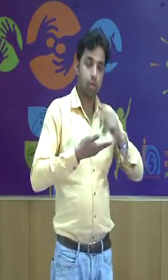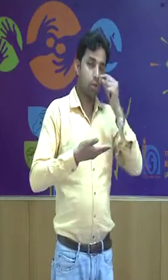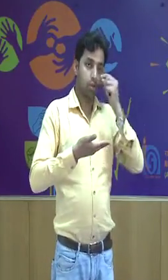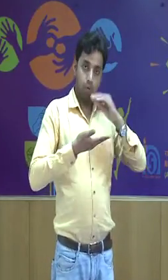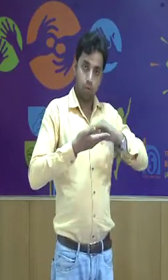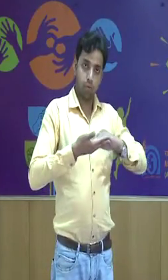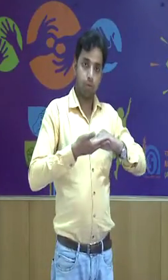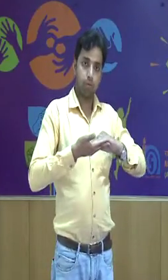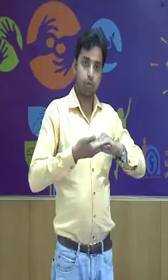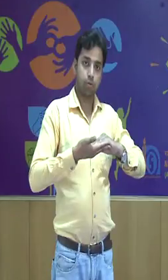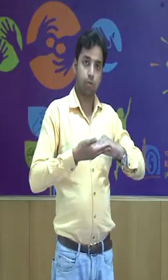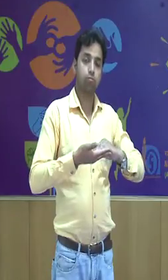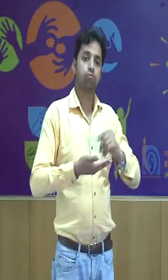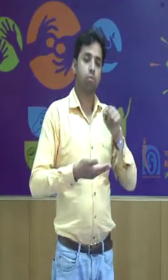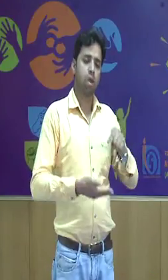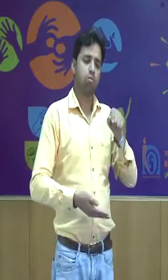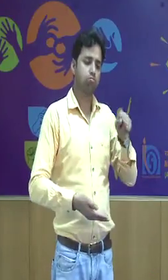wife and their children.